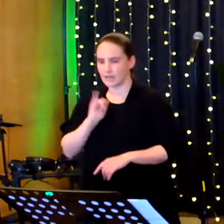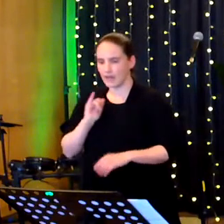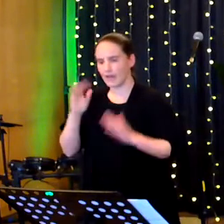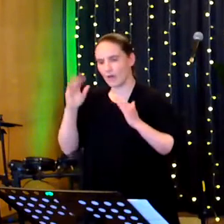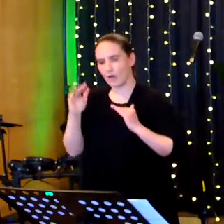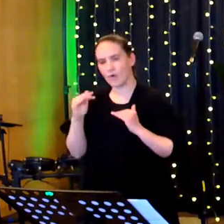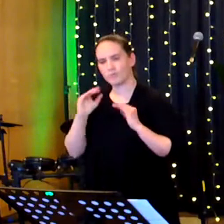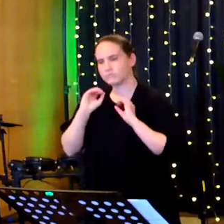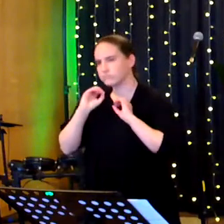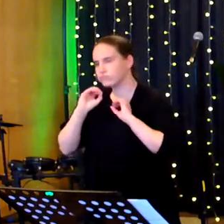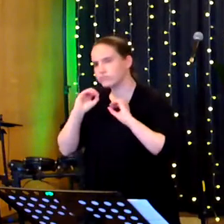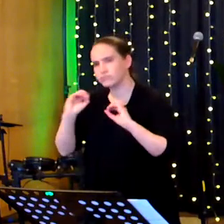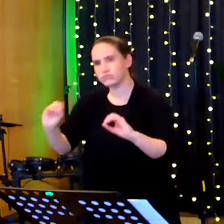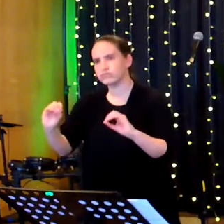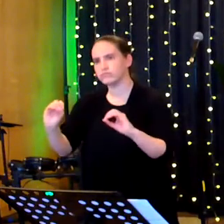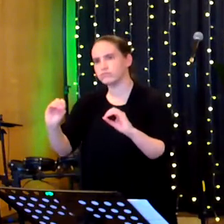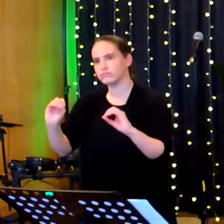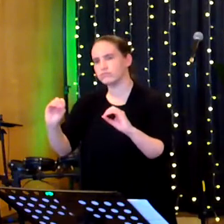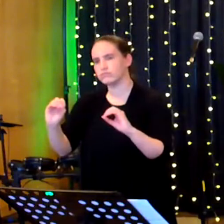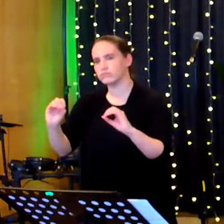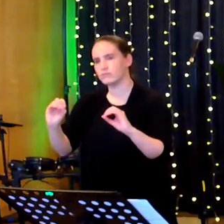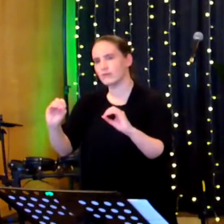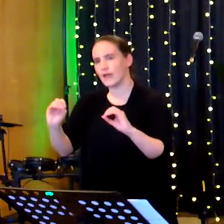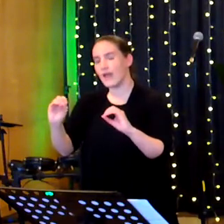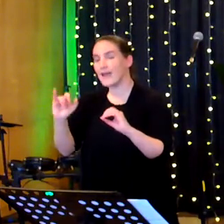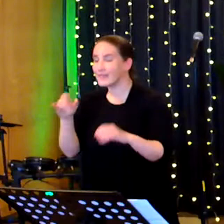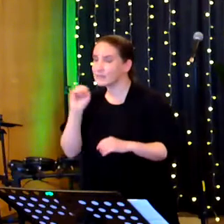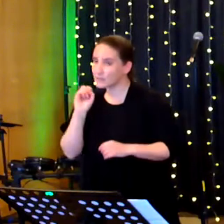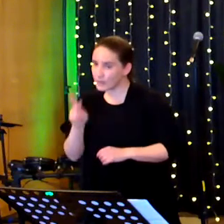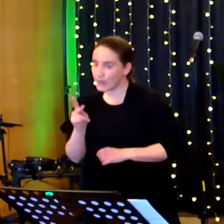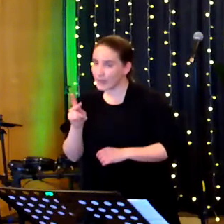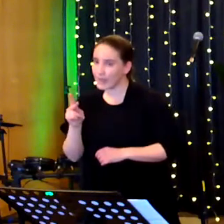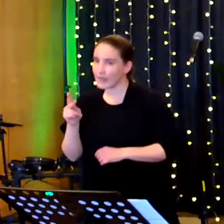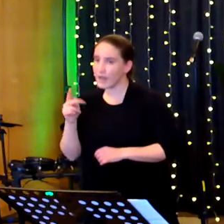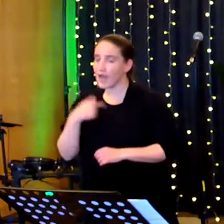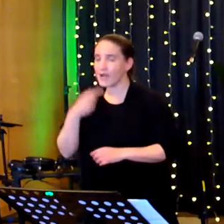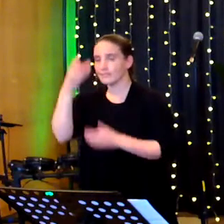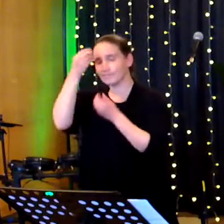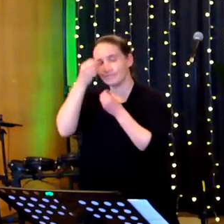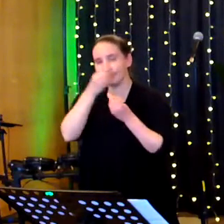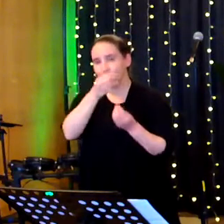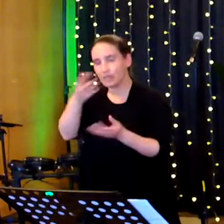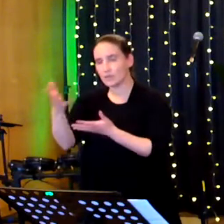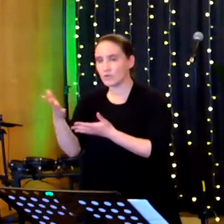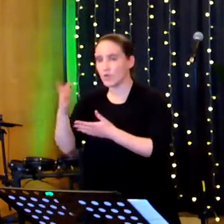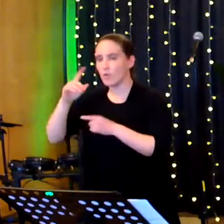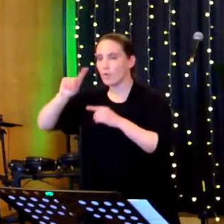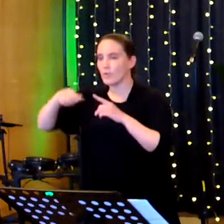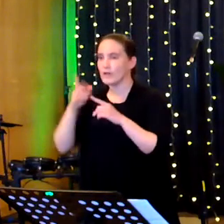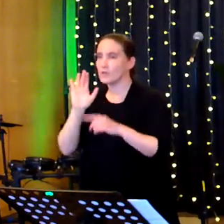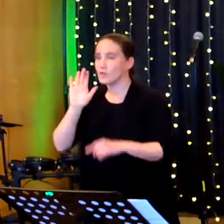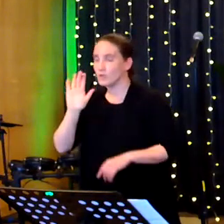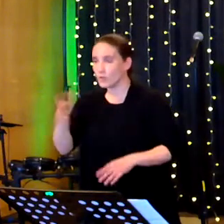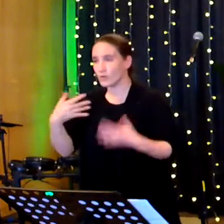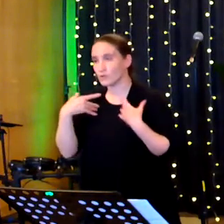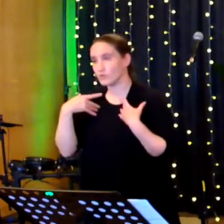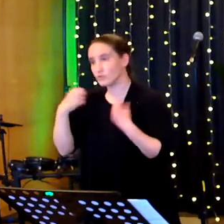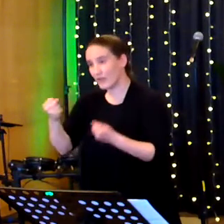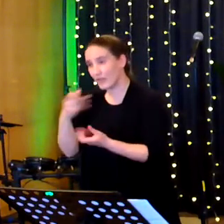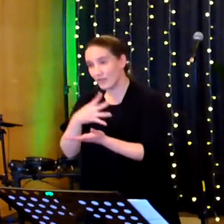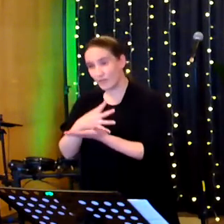end. And that's okay. Because let me tell you what, when you're at the end of your strength, that's when he is the